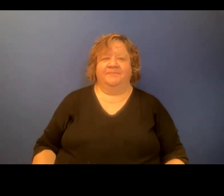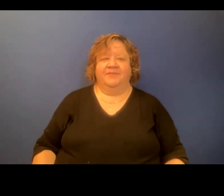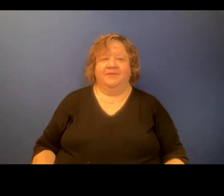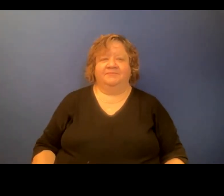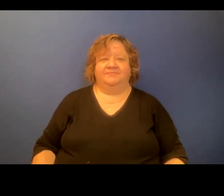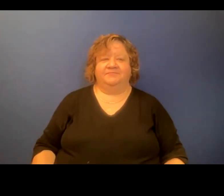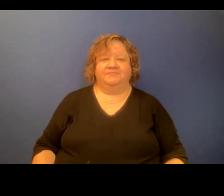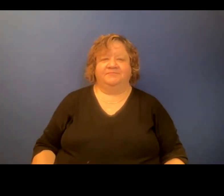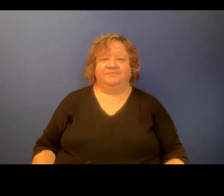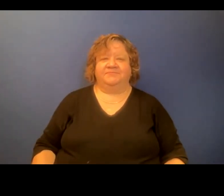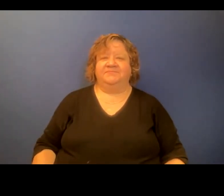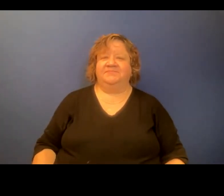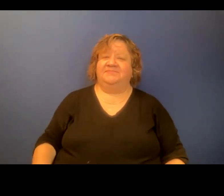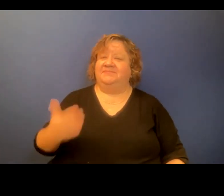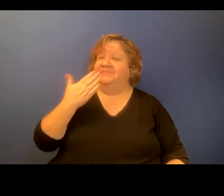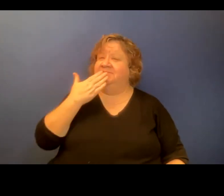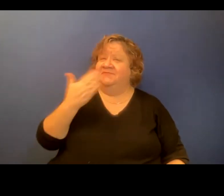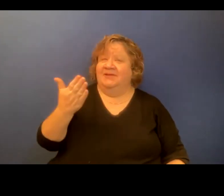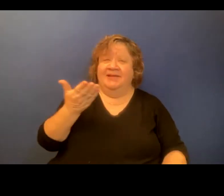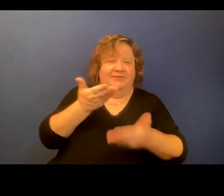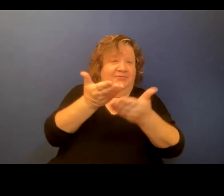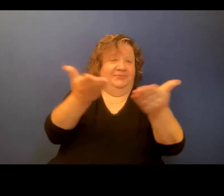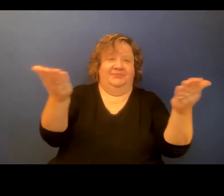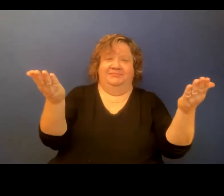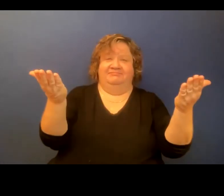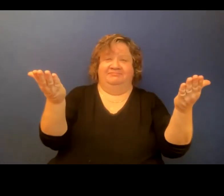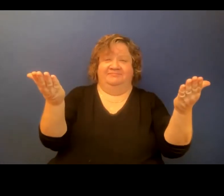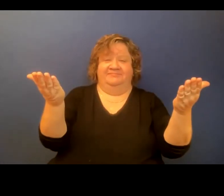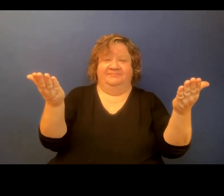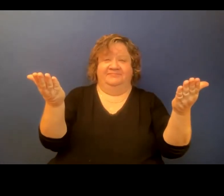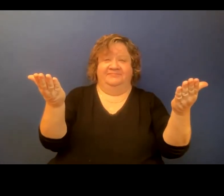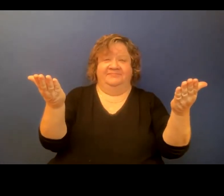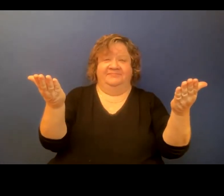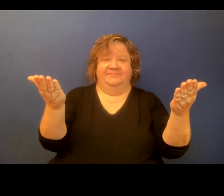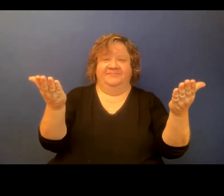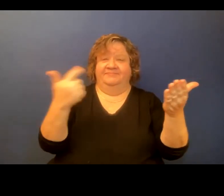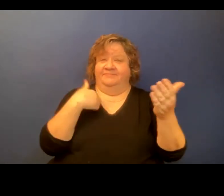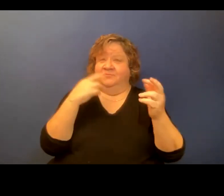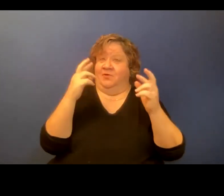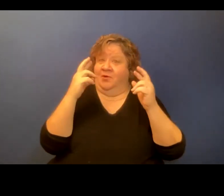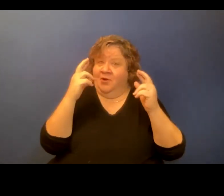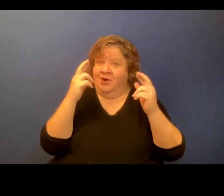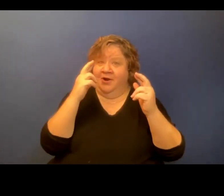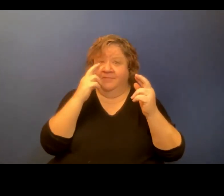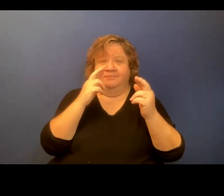Thank you, everybody. And we look forward to seeing you in the Global Practice Lab.